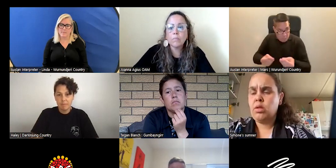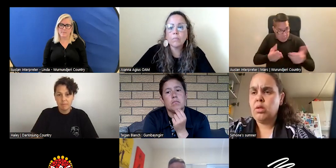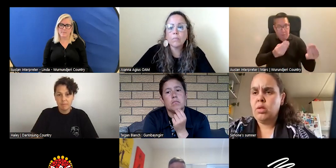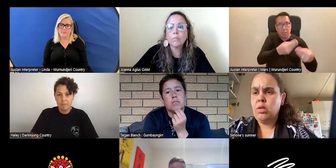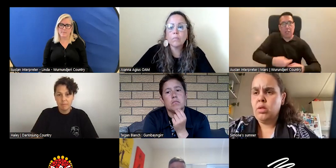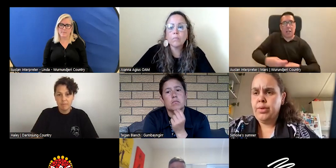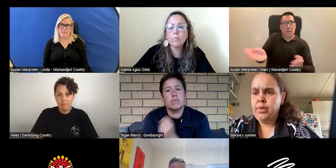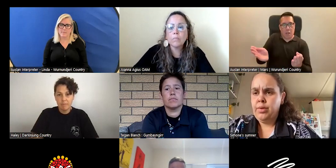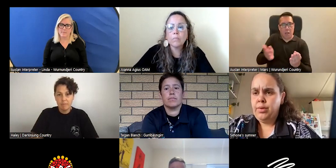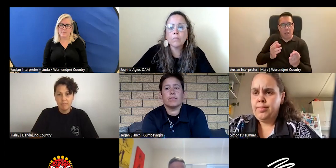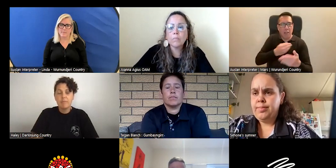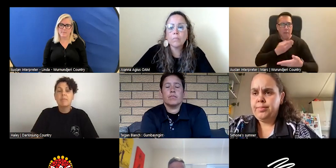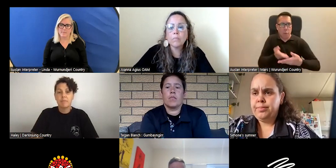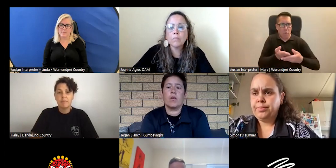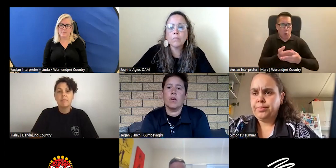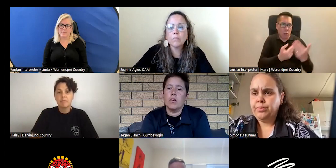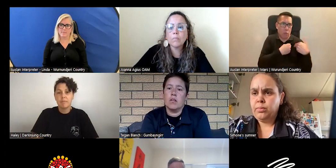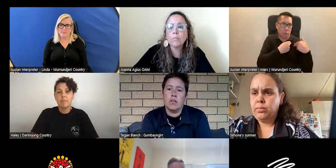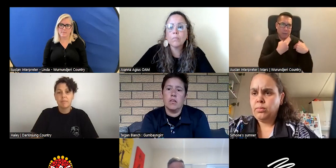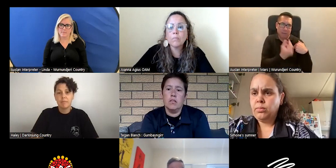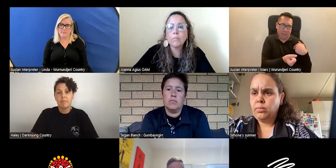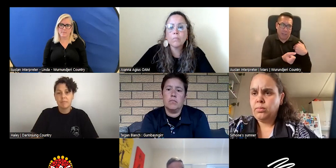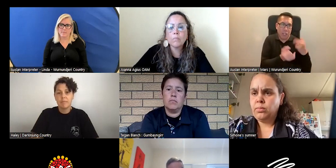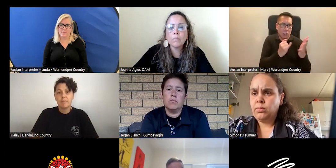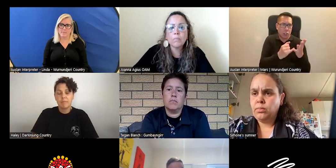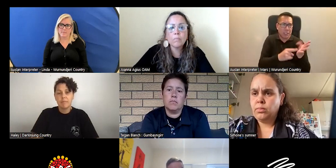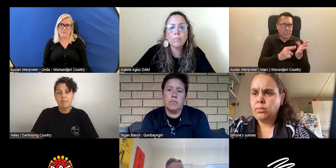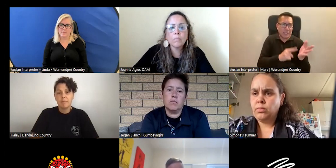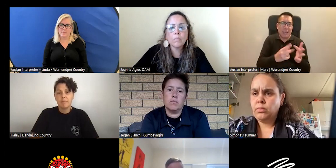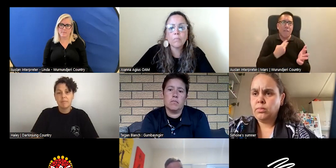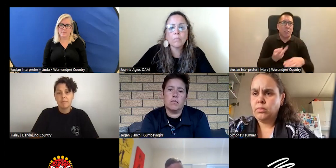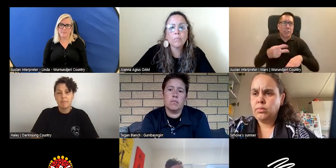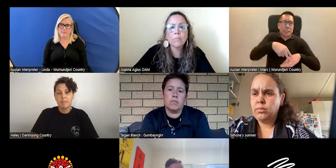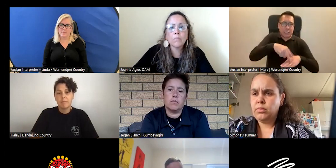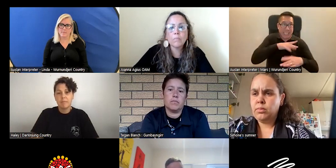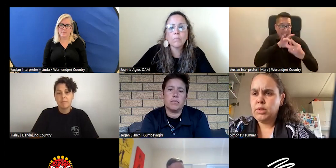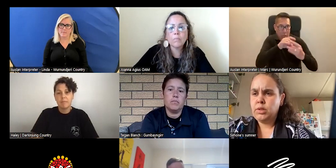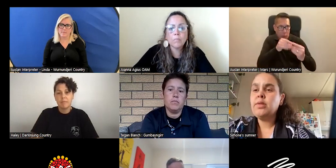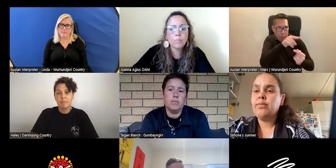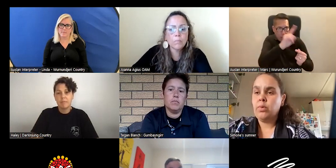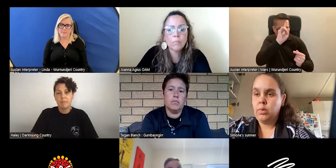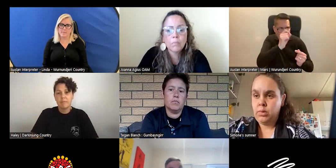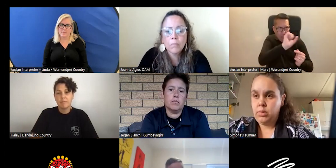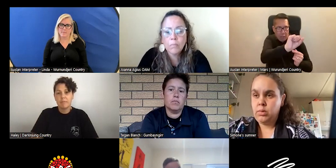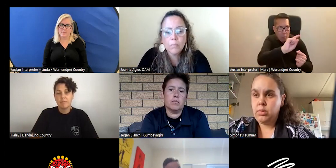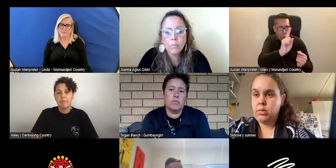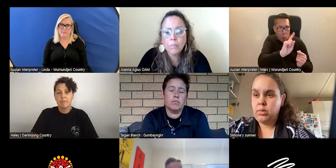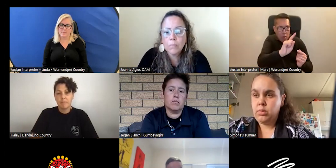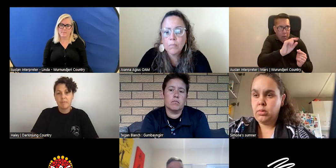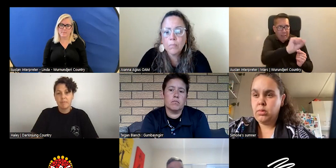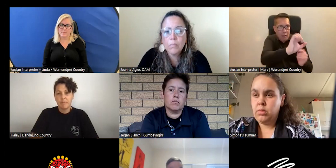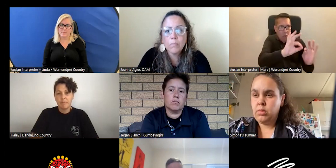responsibility, and the state voice will want to engage with them and understand what's happening in all their